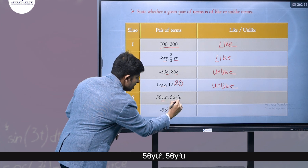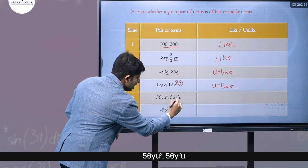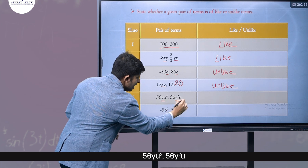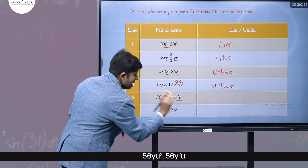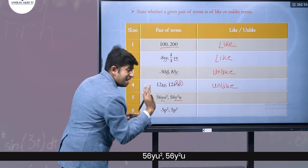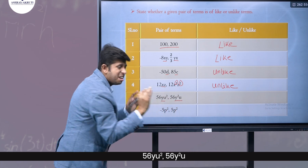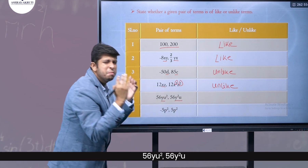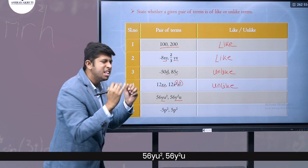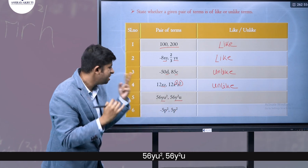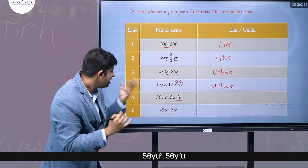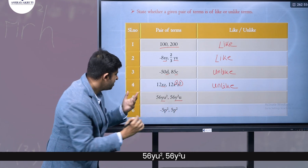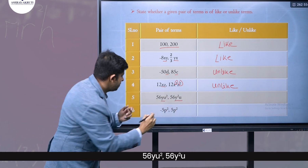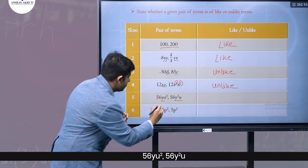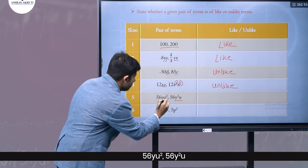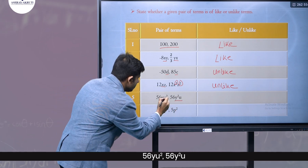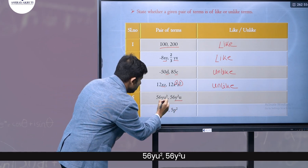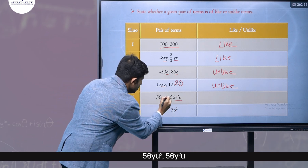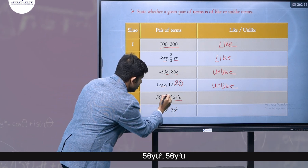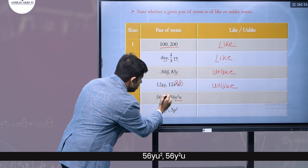(56yu square, comma 56y square u).